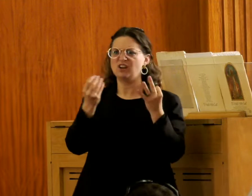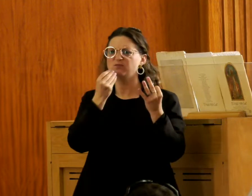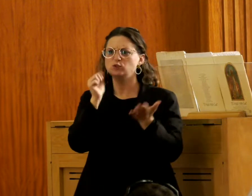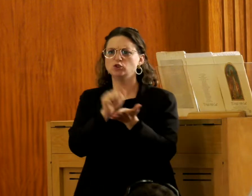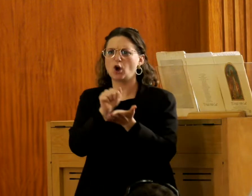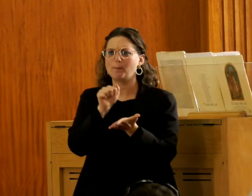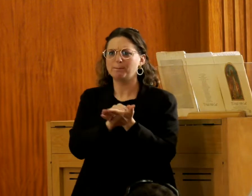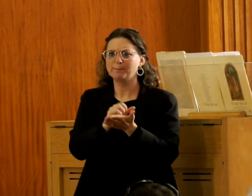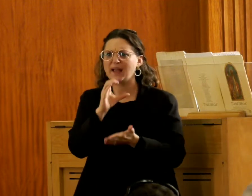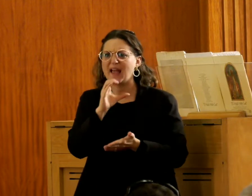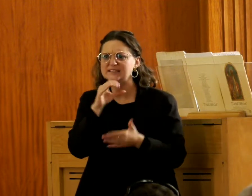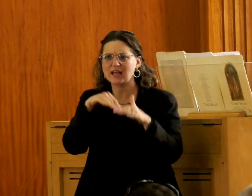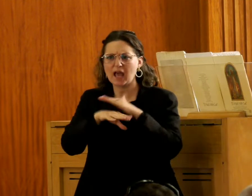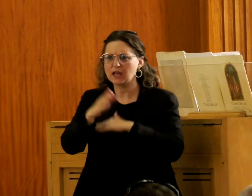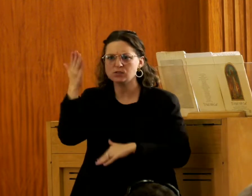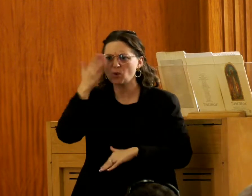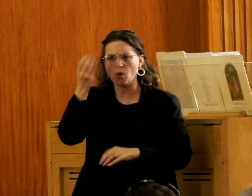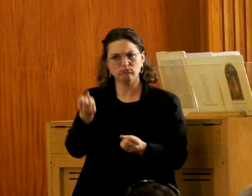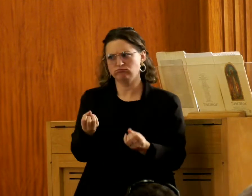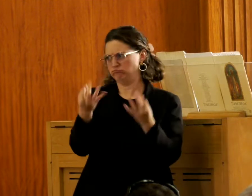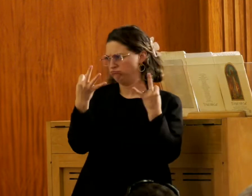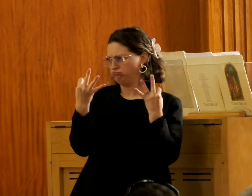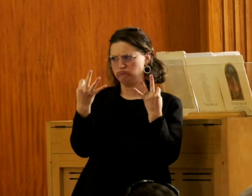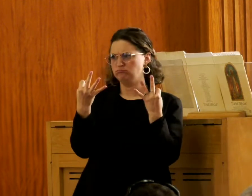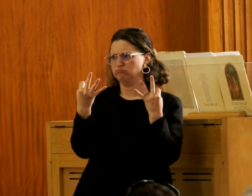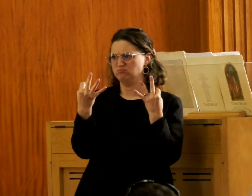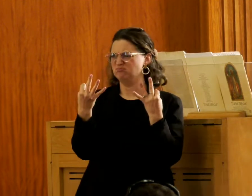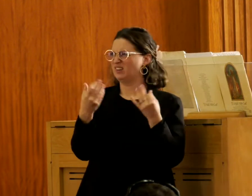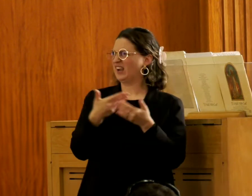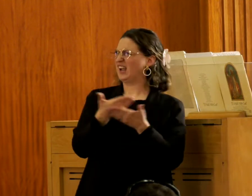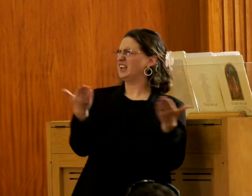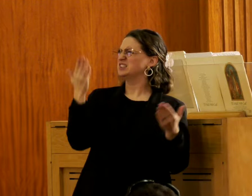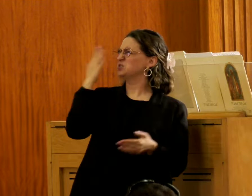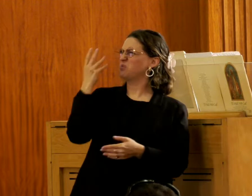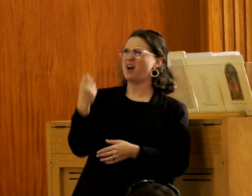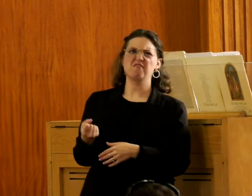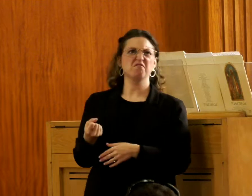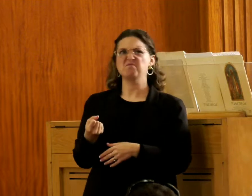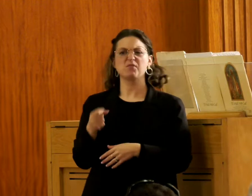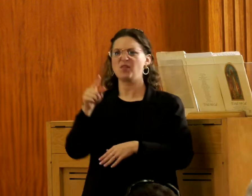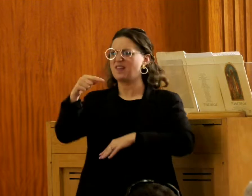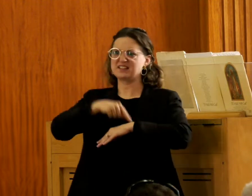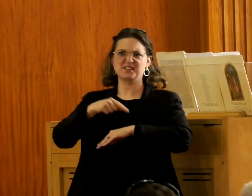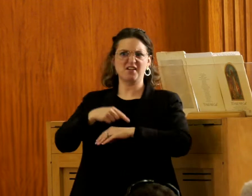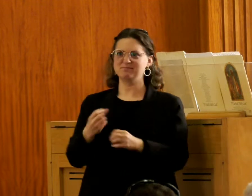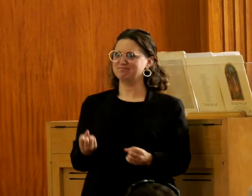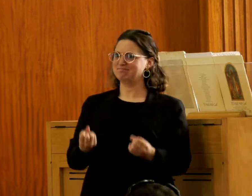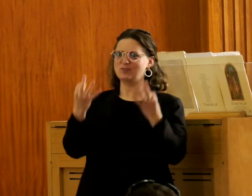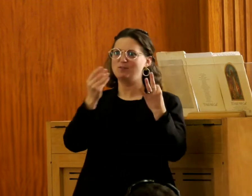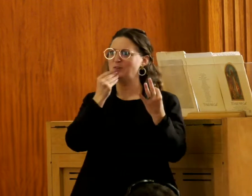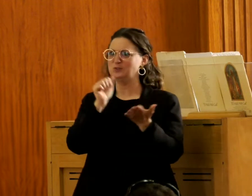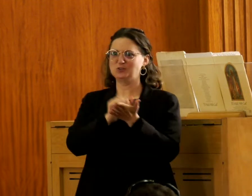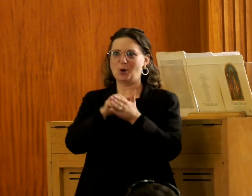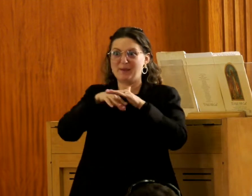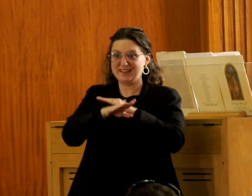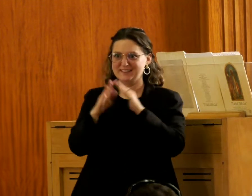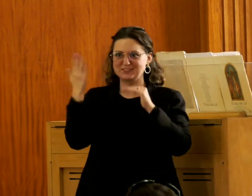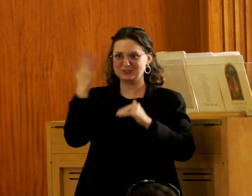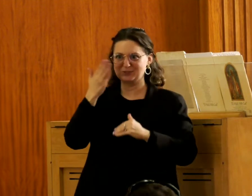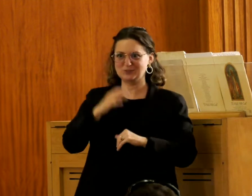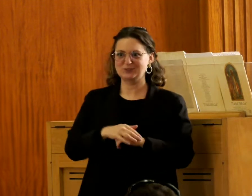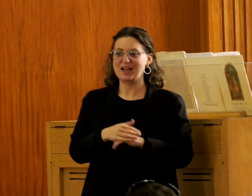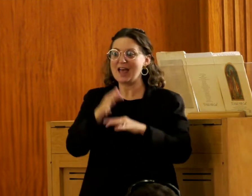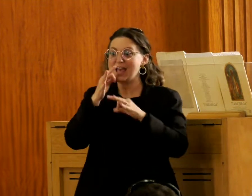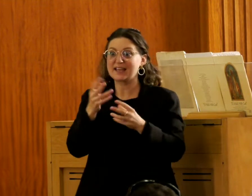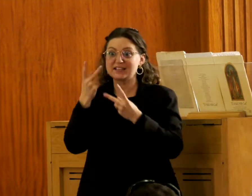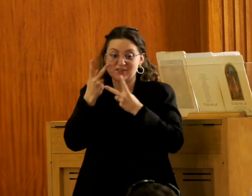the school. In fact, I'm not sure whether any of the schools had tuck shop, but anyway, the children came to our shop before